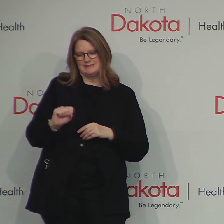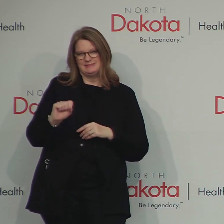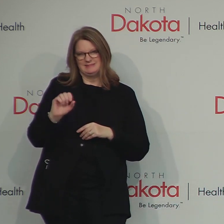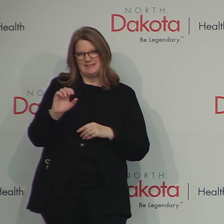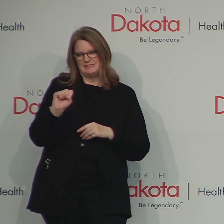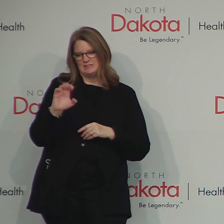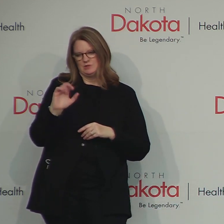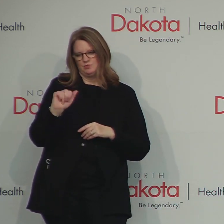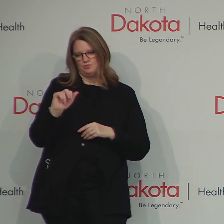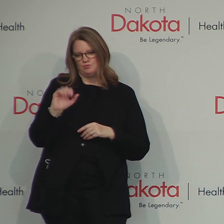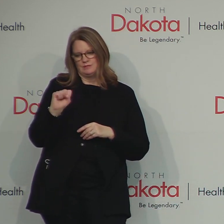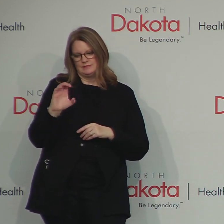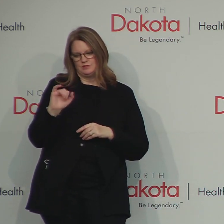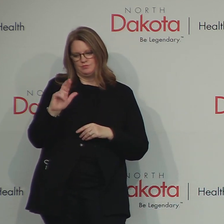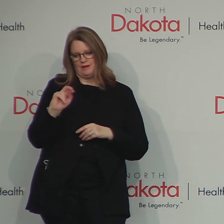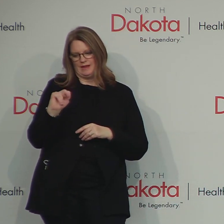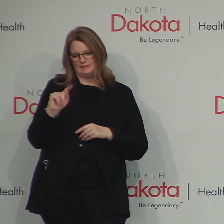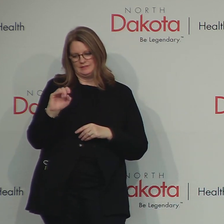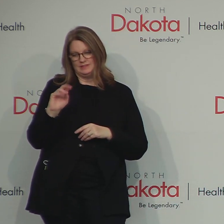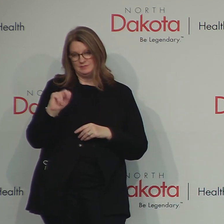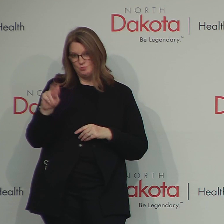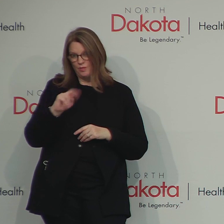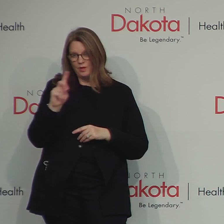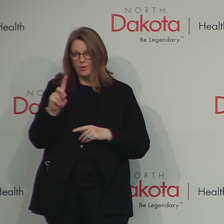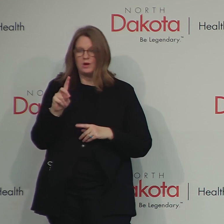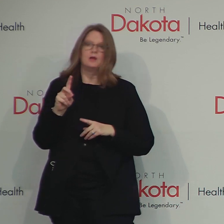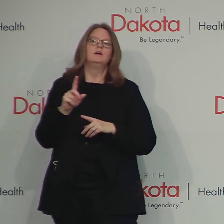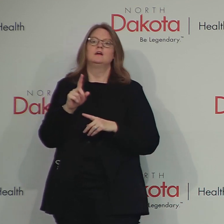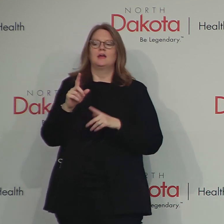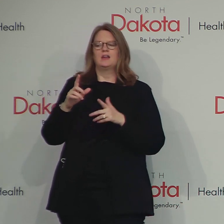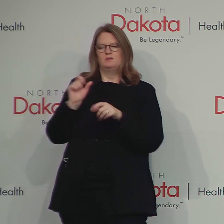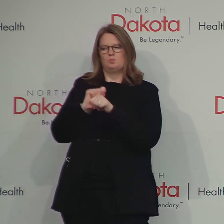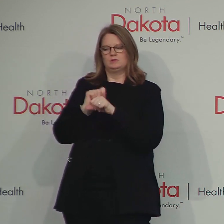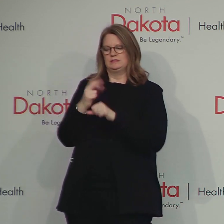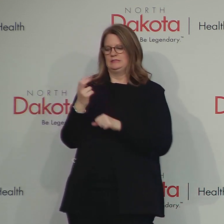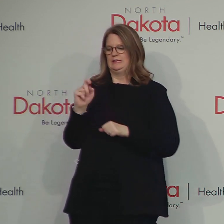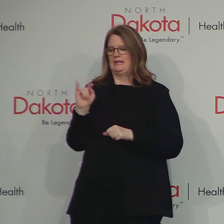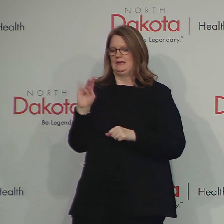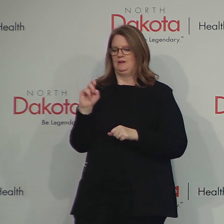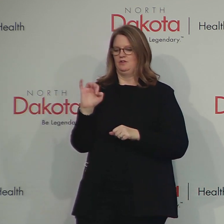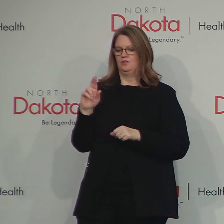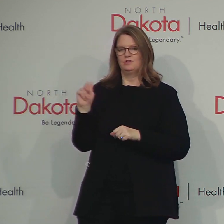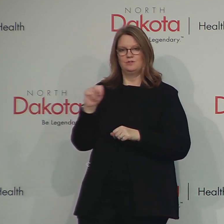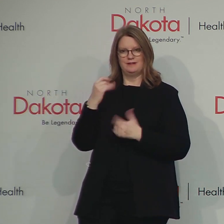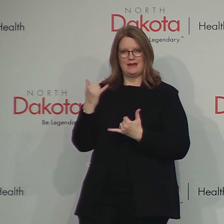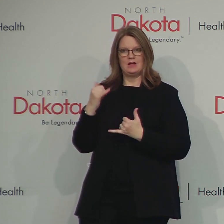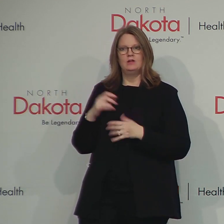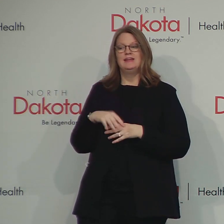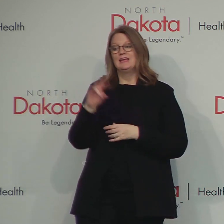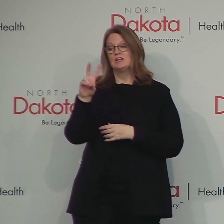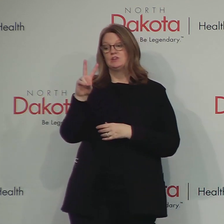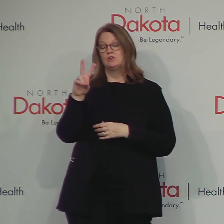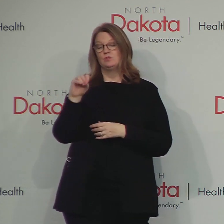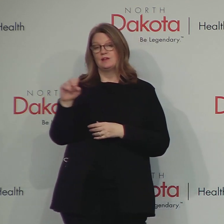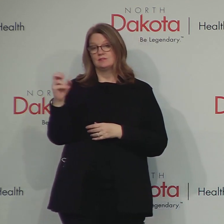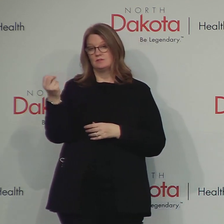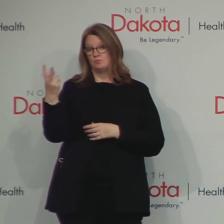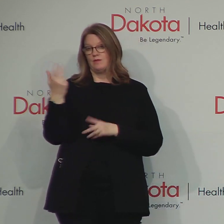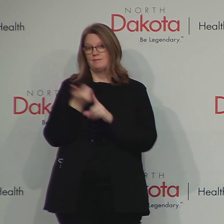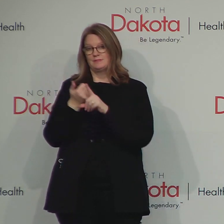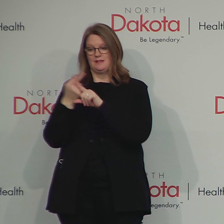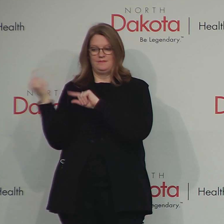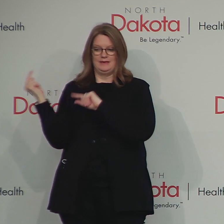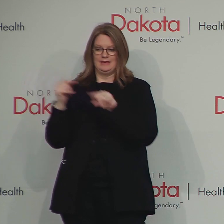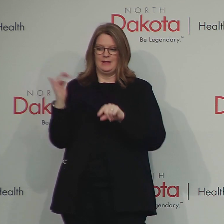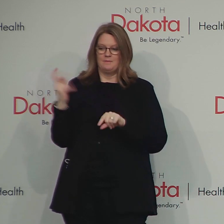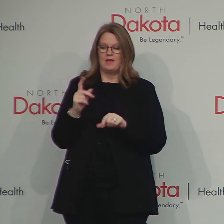far from where he practices today in Hettinger. And after completing his residency, he returned to North Dakota in 2012. He's been actively practicing